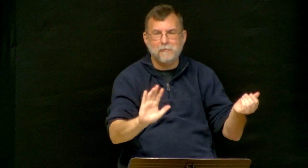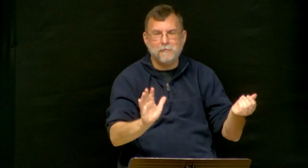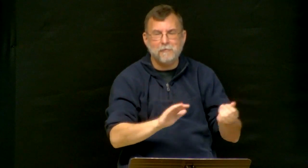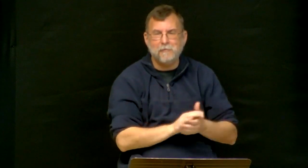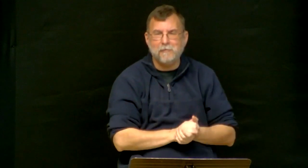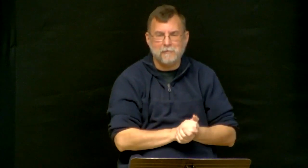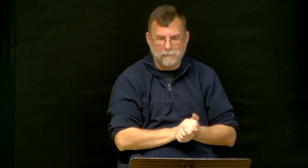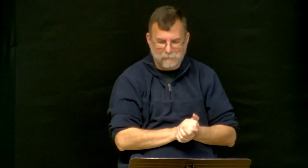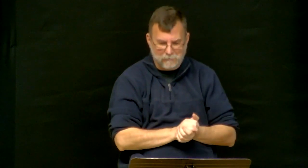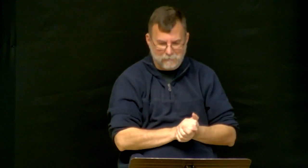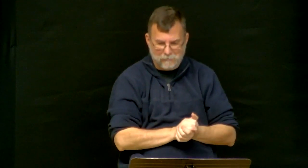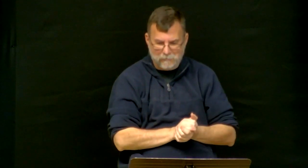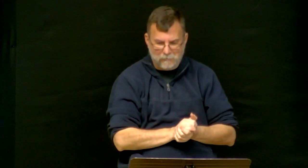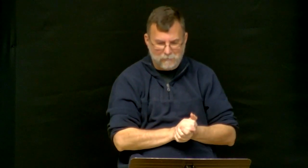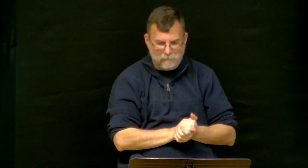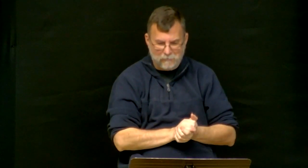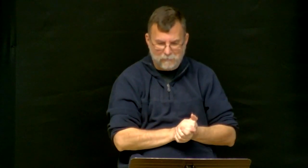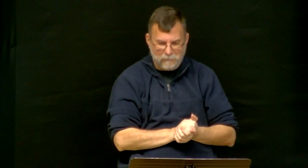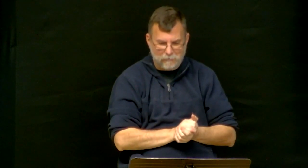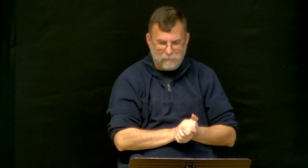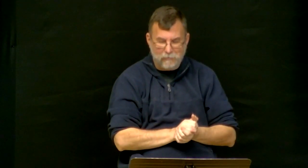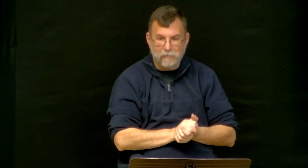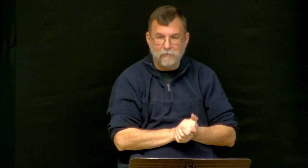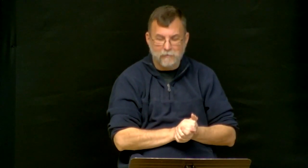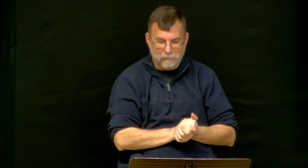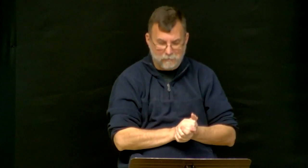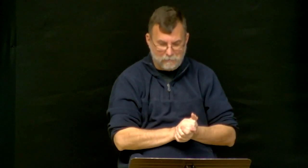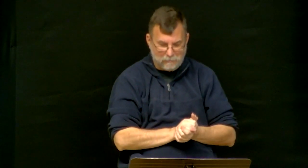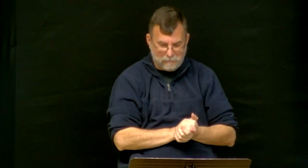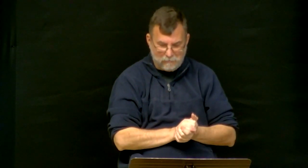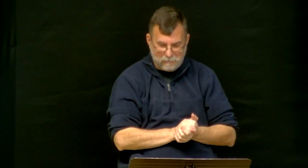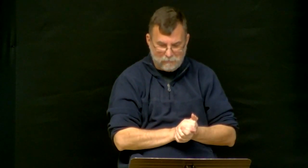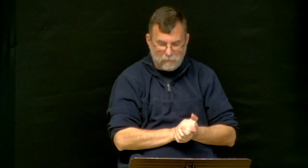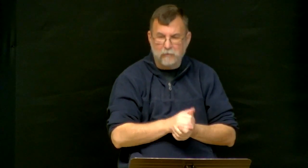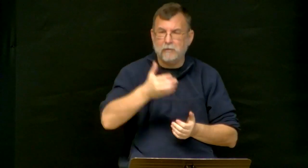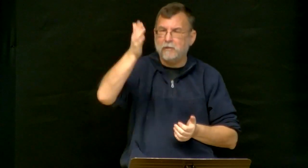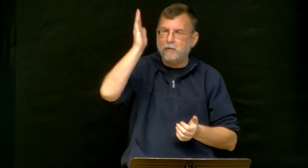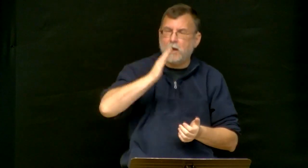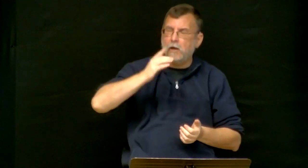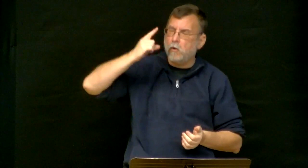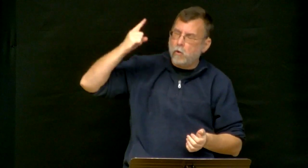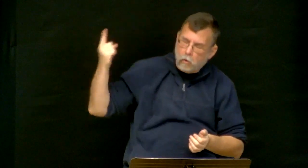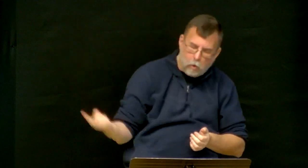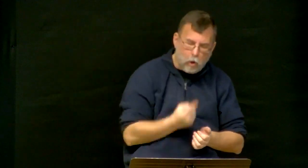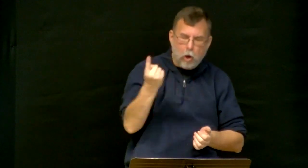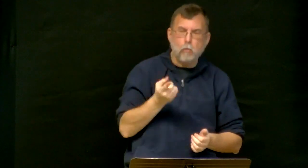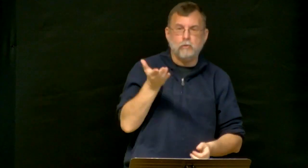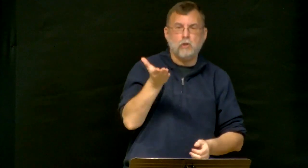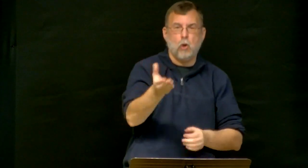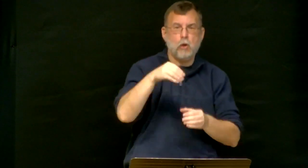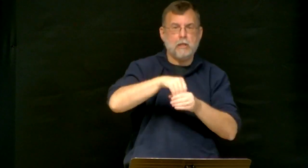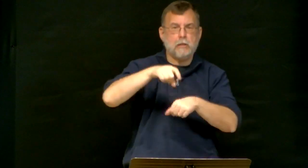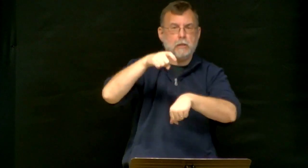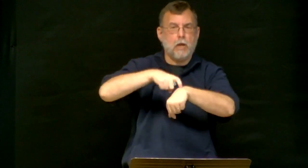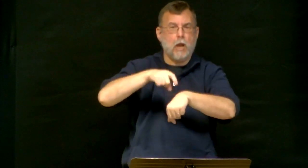In physical form, the snowman may be gone, but God is always with us. God is